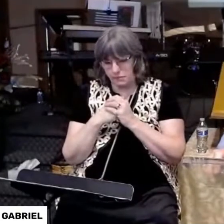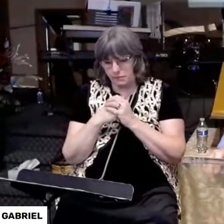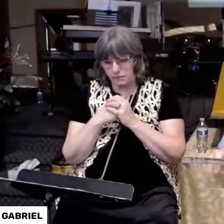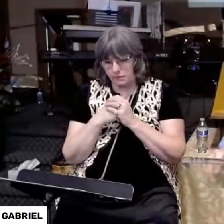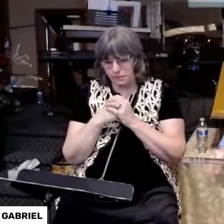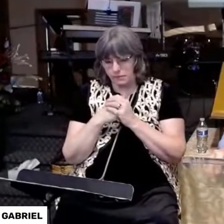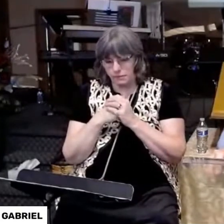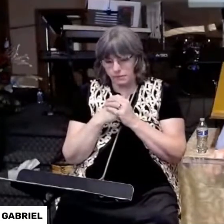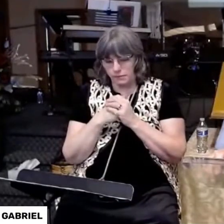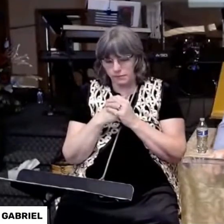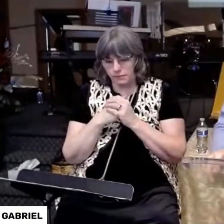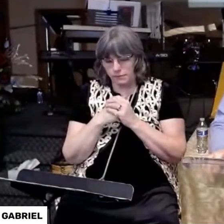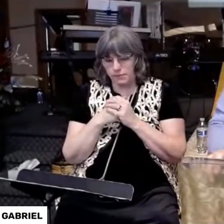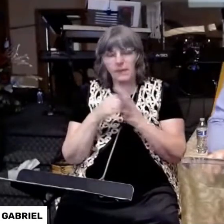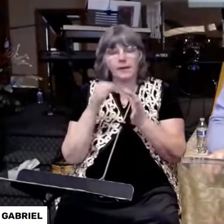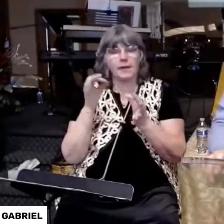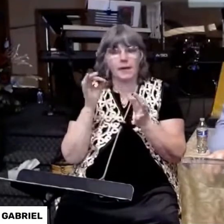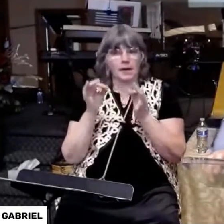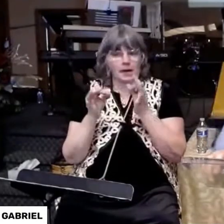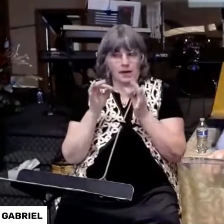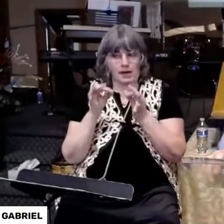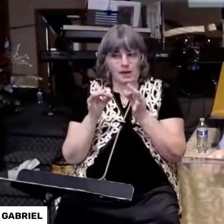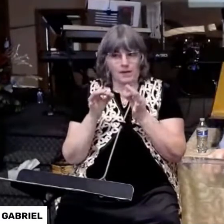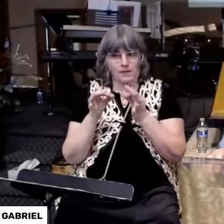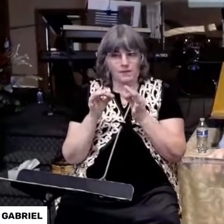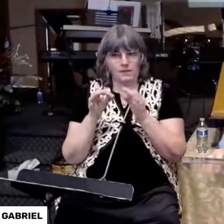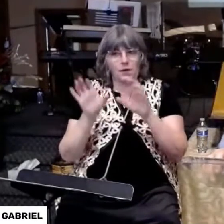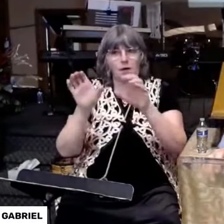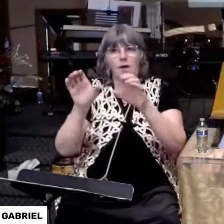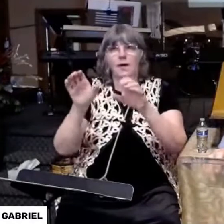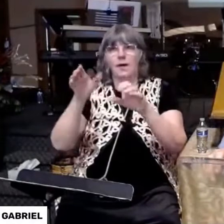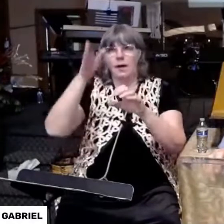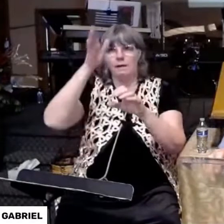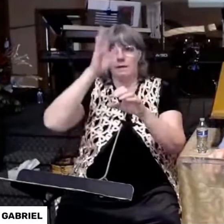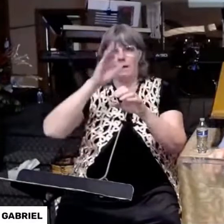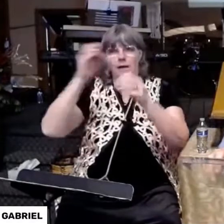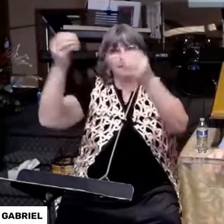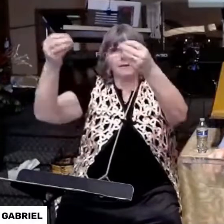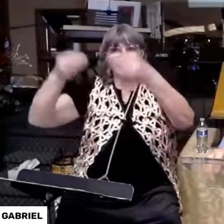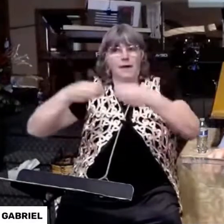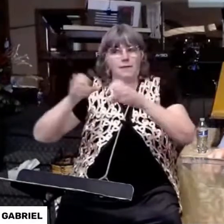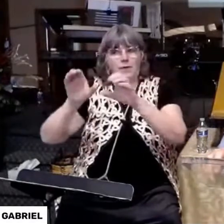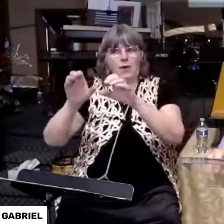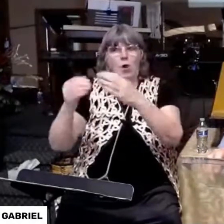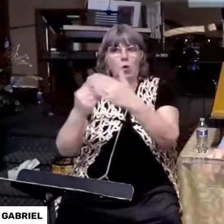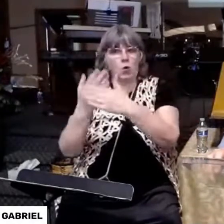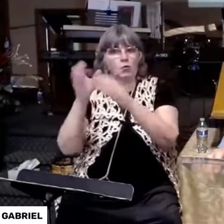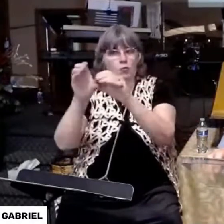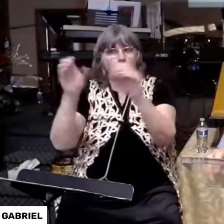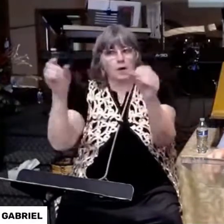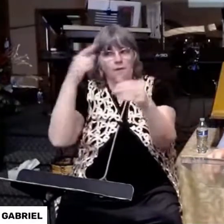So, if the Torah was given today,